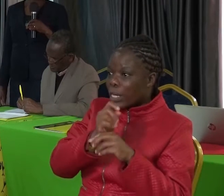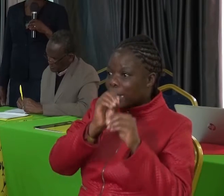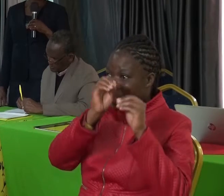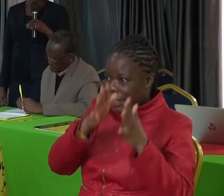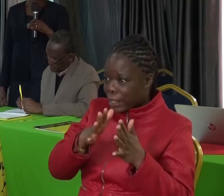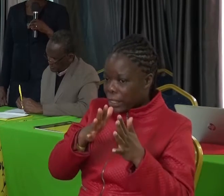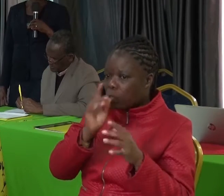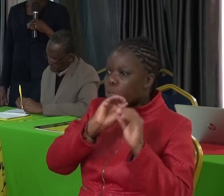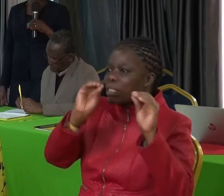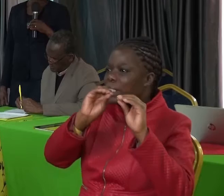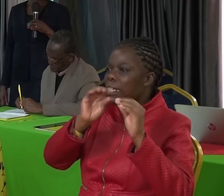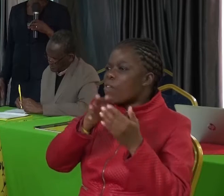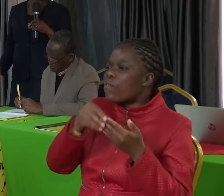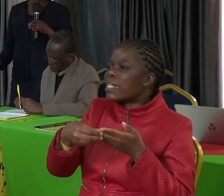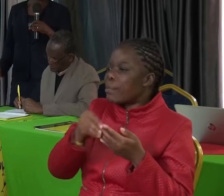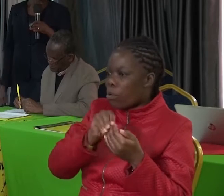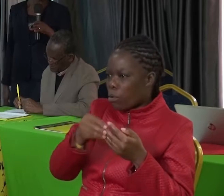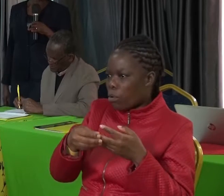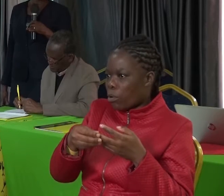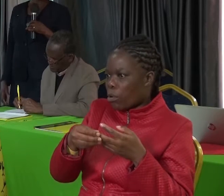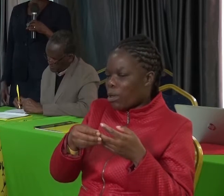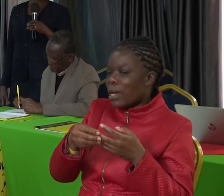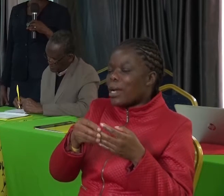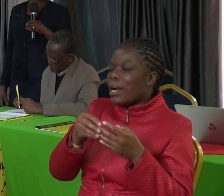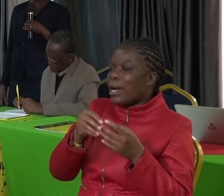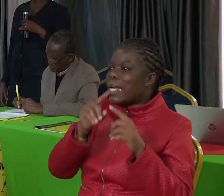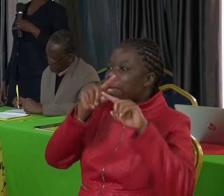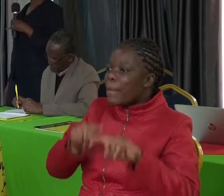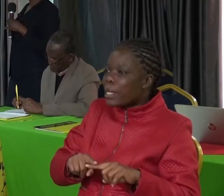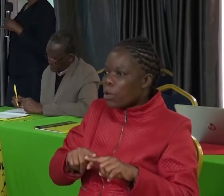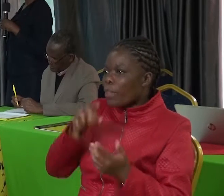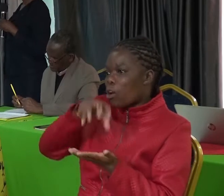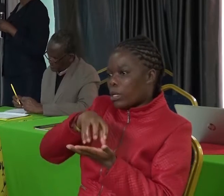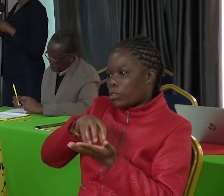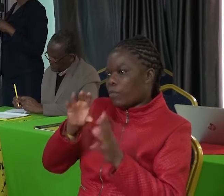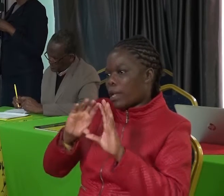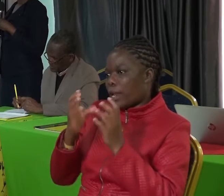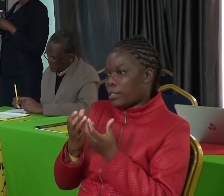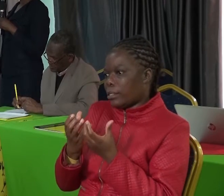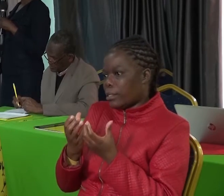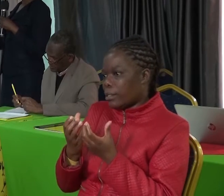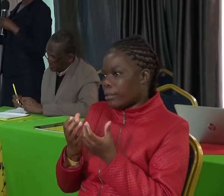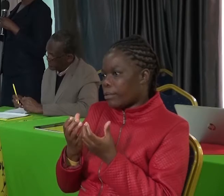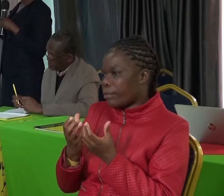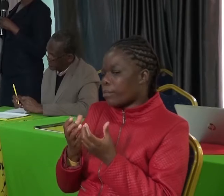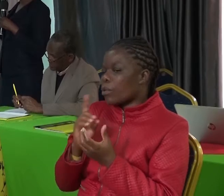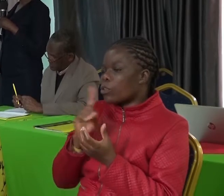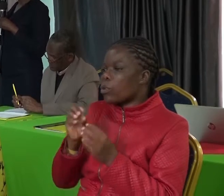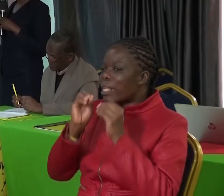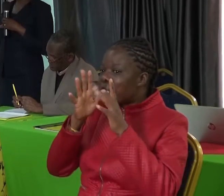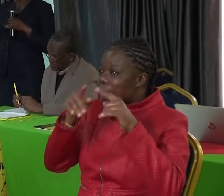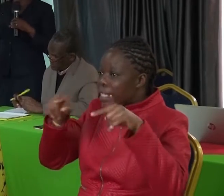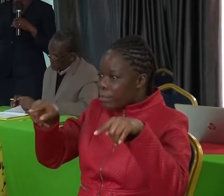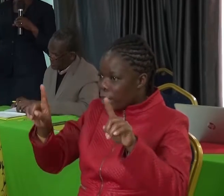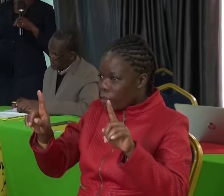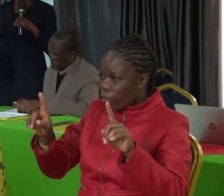flexibly, depending on the context of the classroom. And so, the teachers